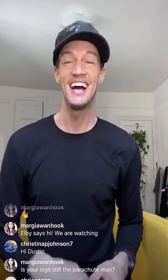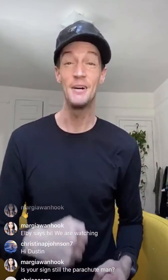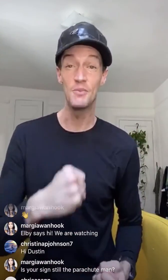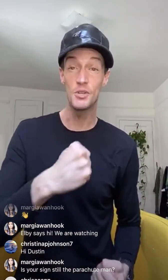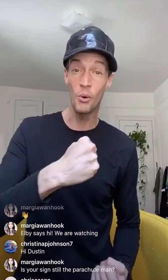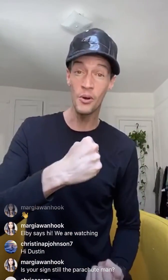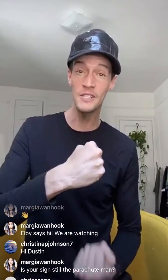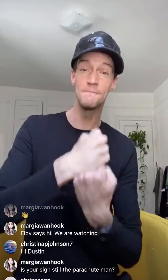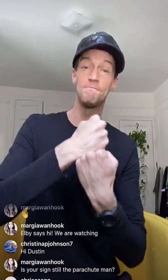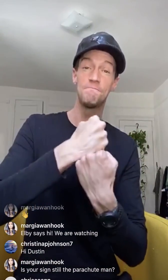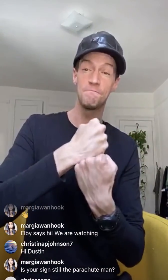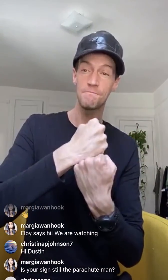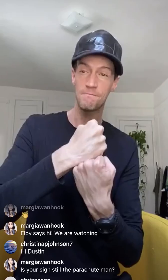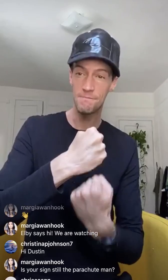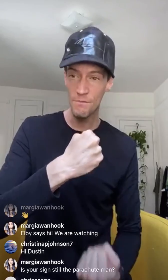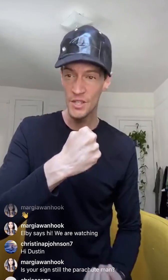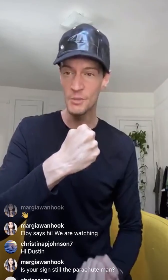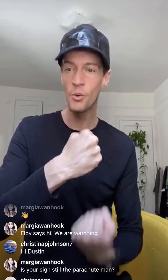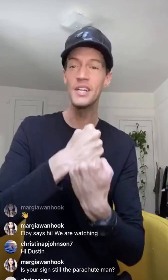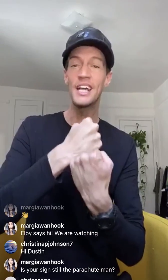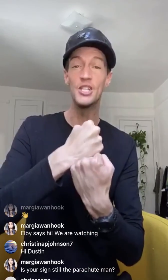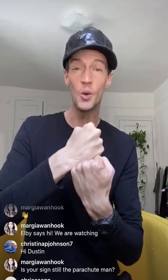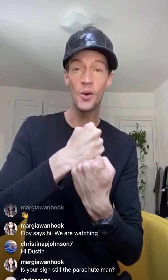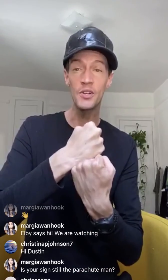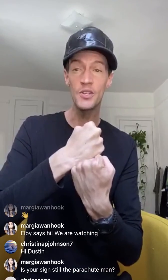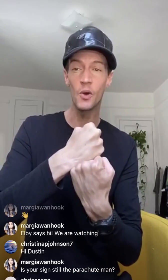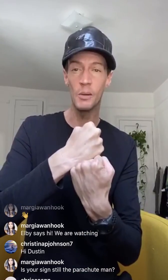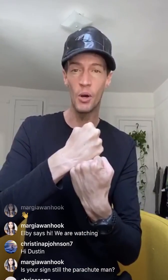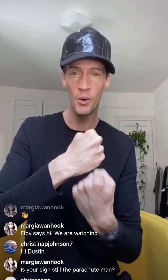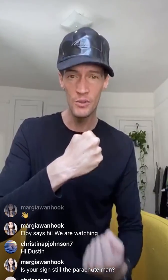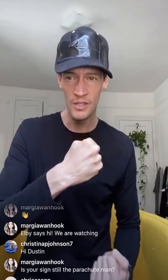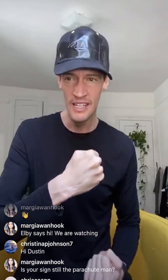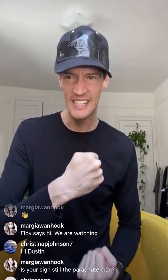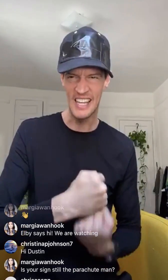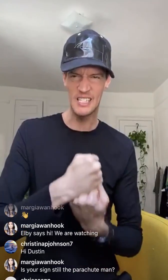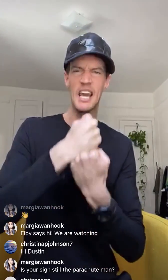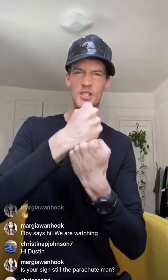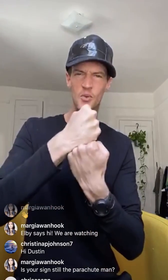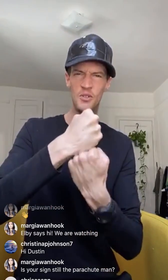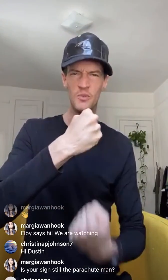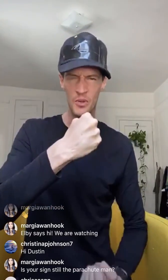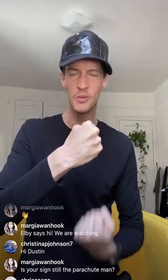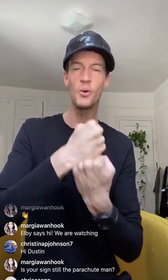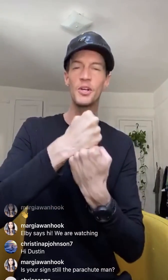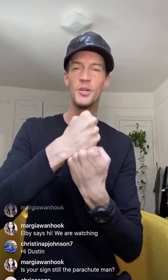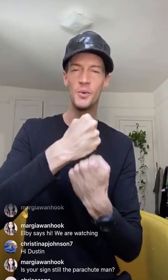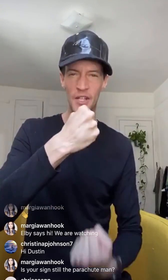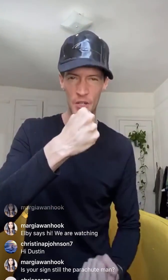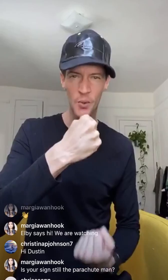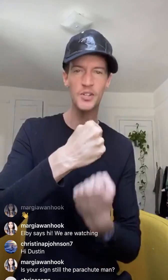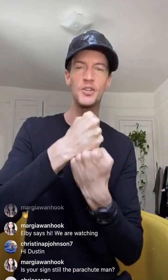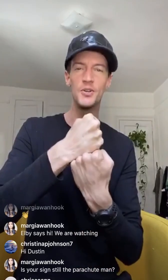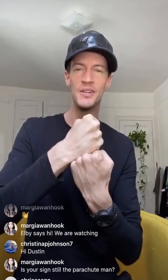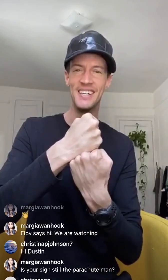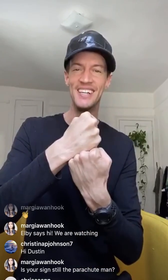that's showing like eyes watching everywhere. So we're going to like supervise that. We'll take care of that. We'll make sure that